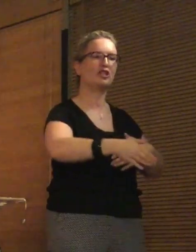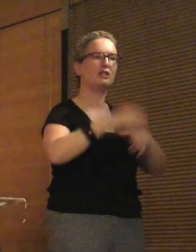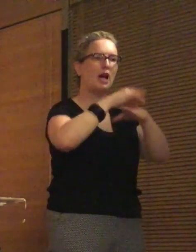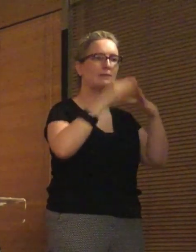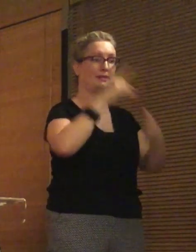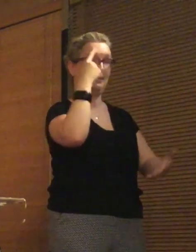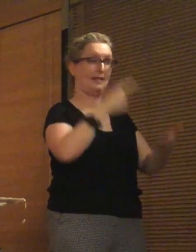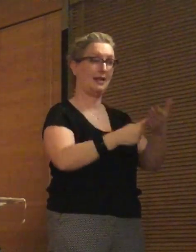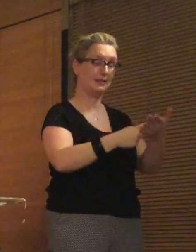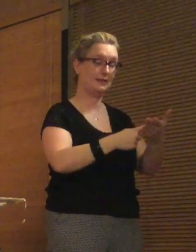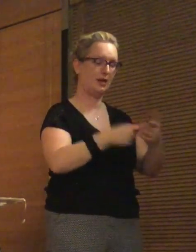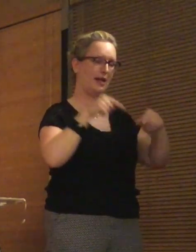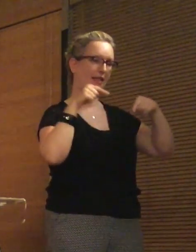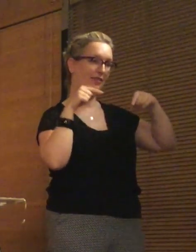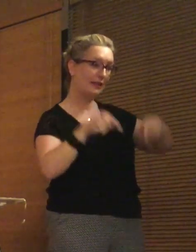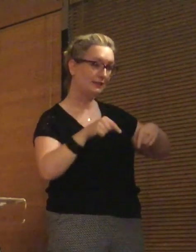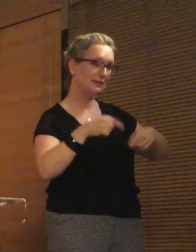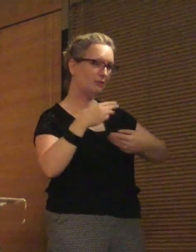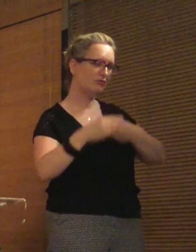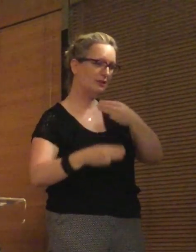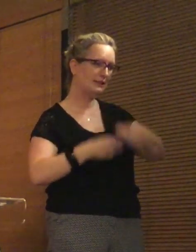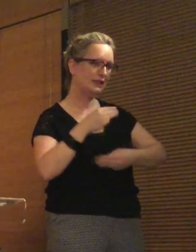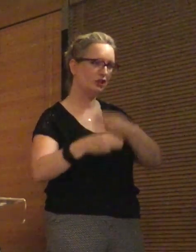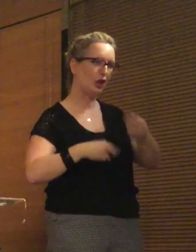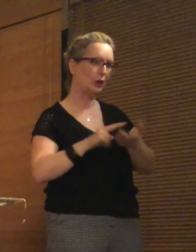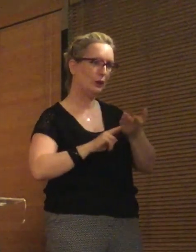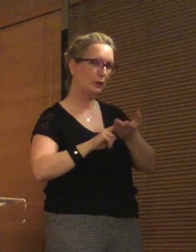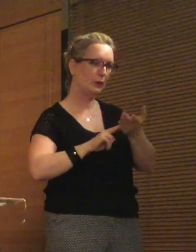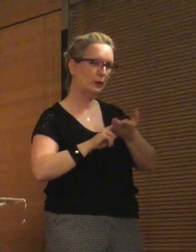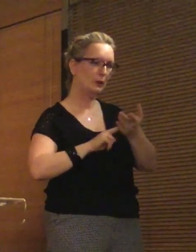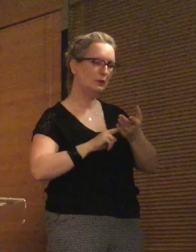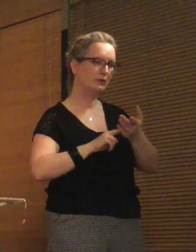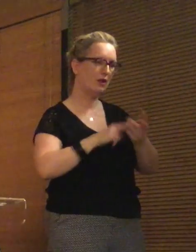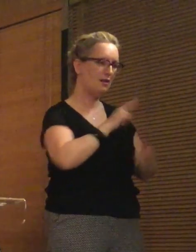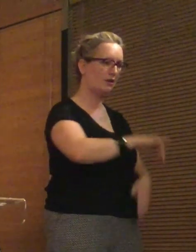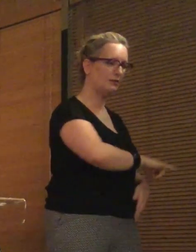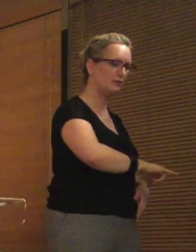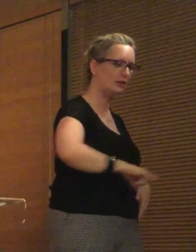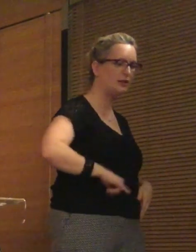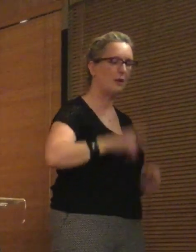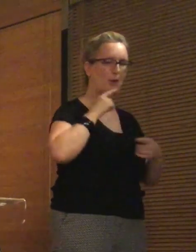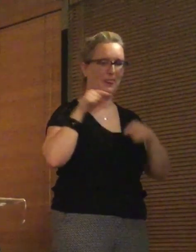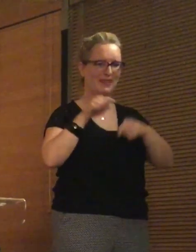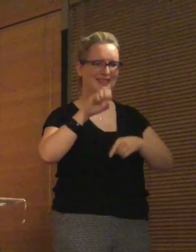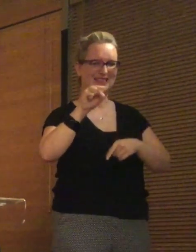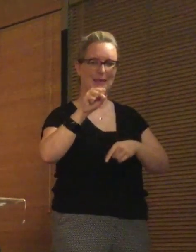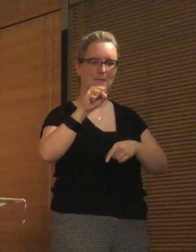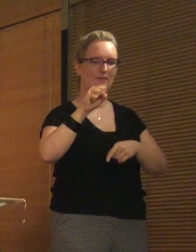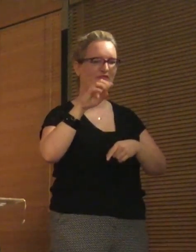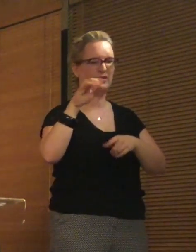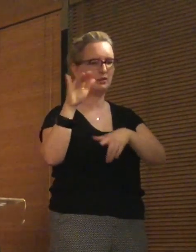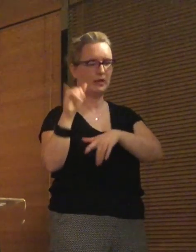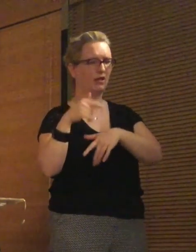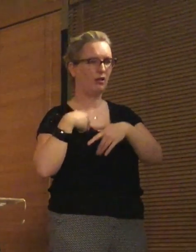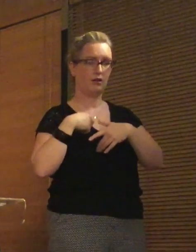decided that they should use the operation of sim physiotomy.